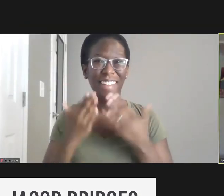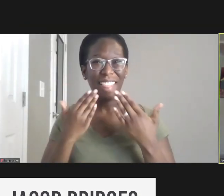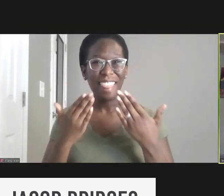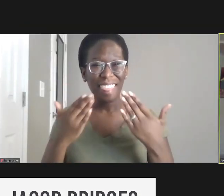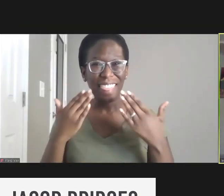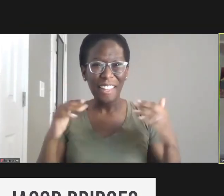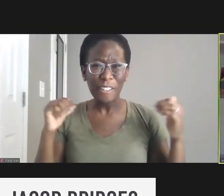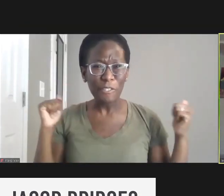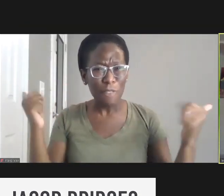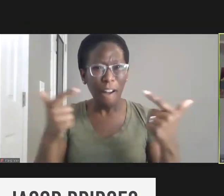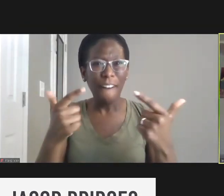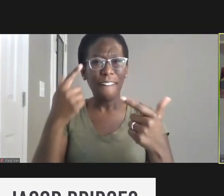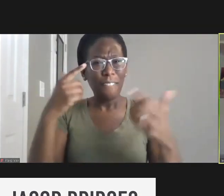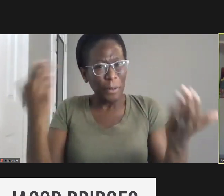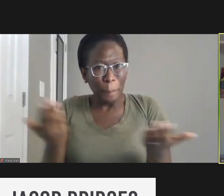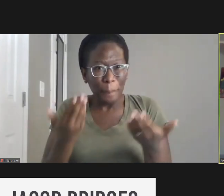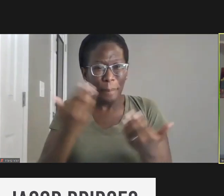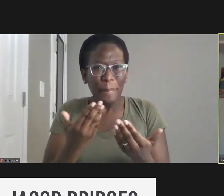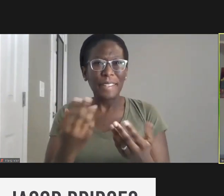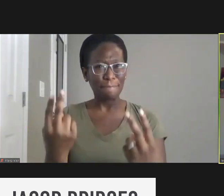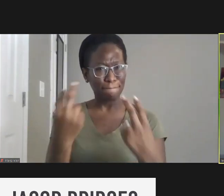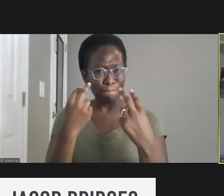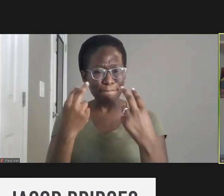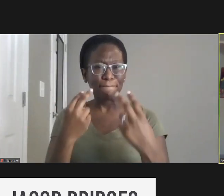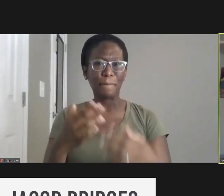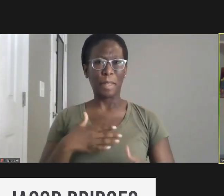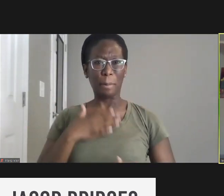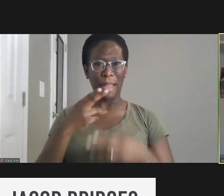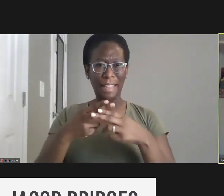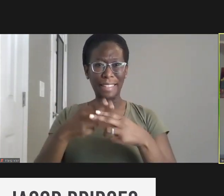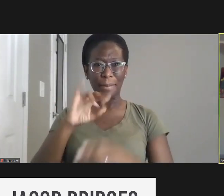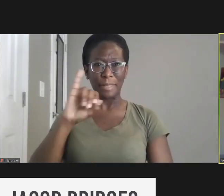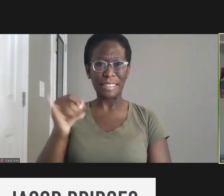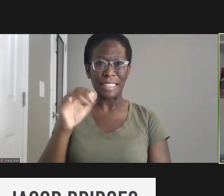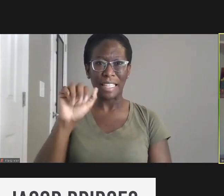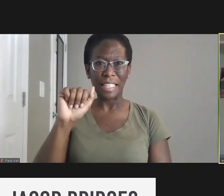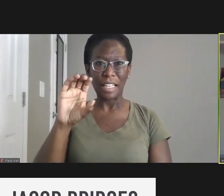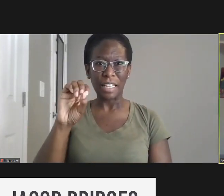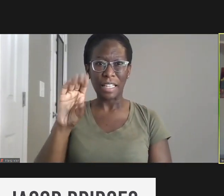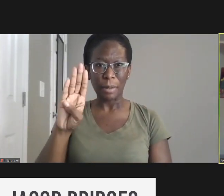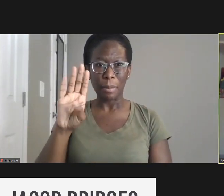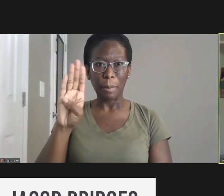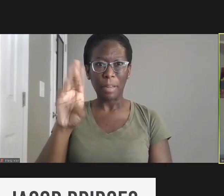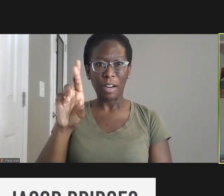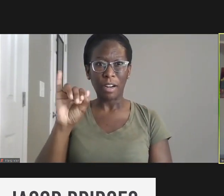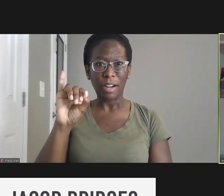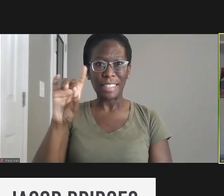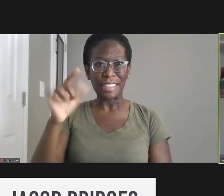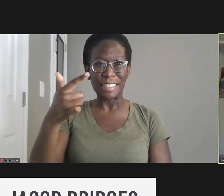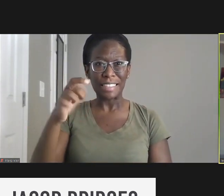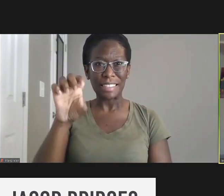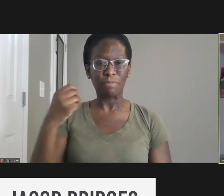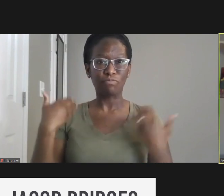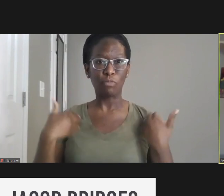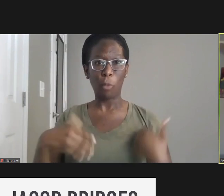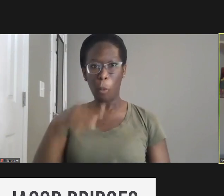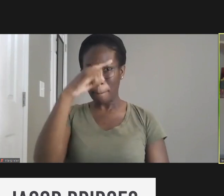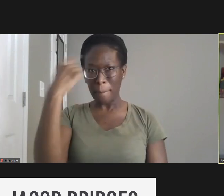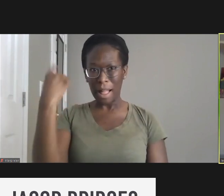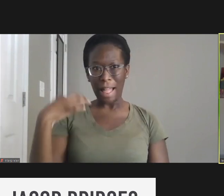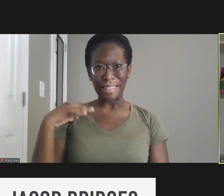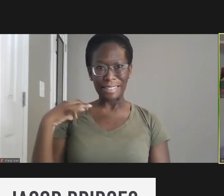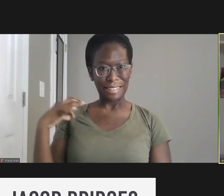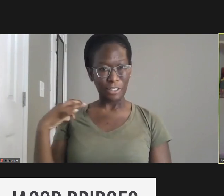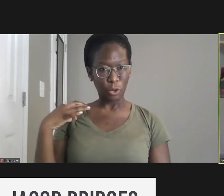for being here. My name is Jacob Bridges. I am wearing a black t-shirt, and